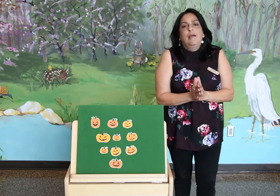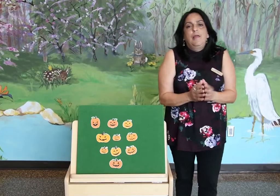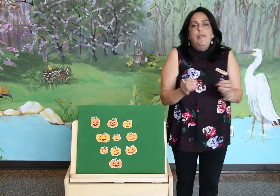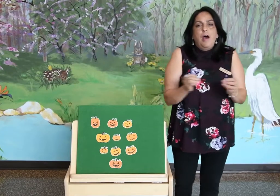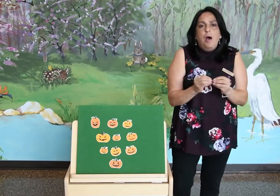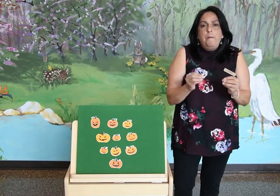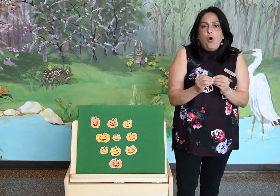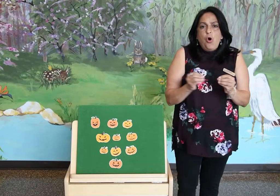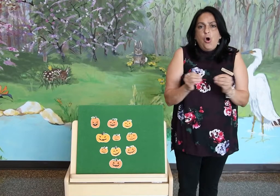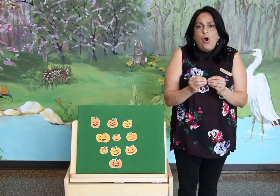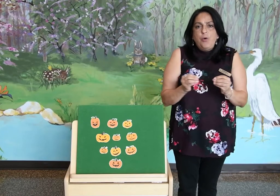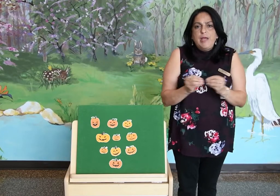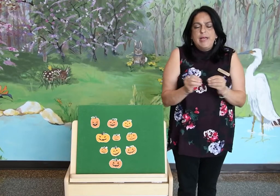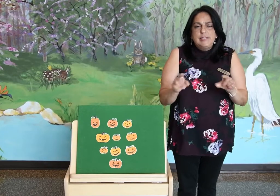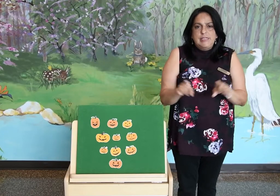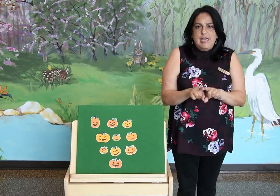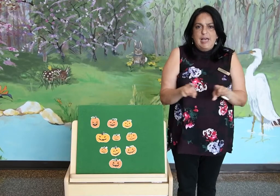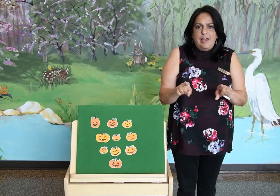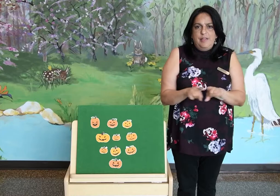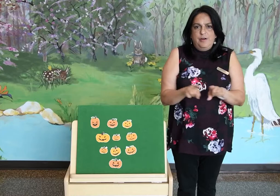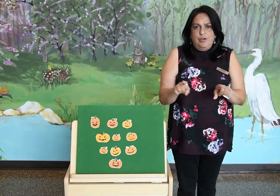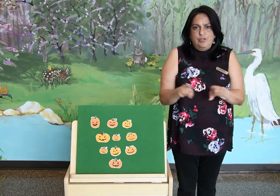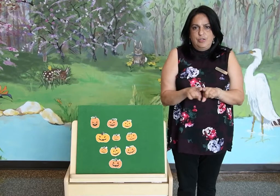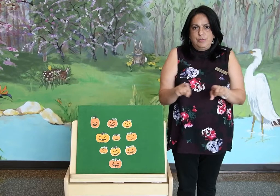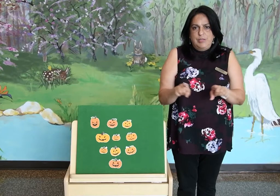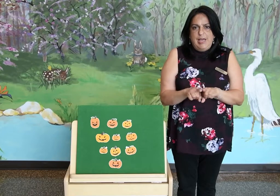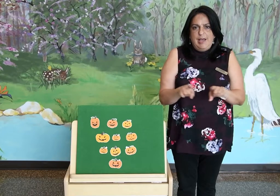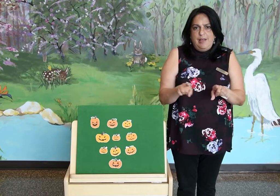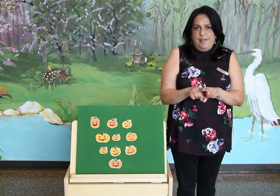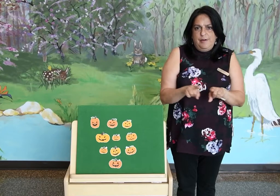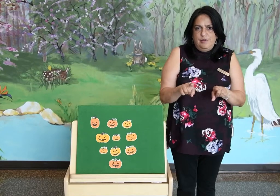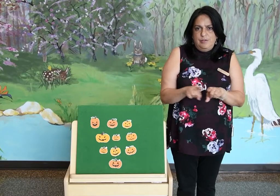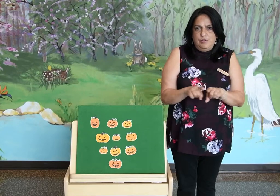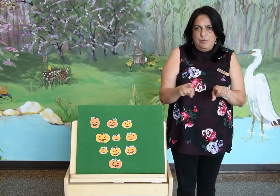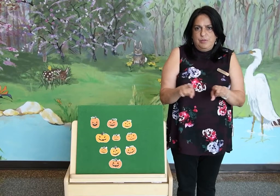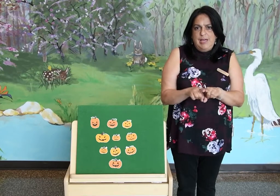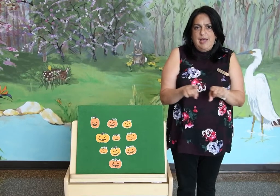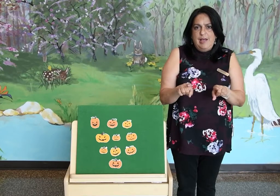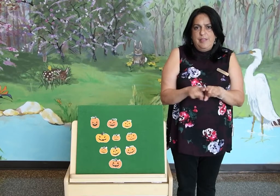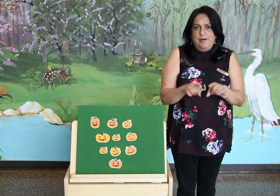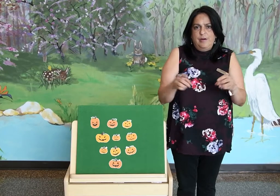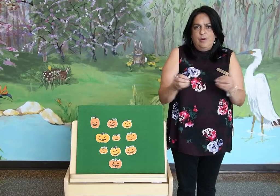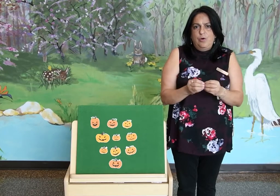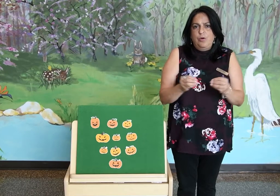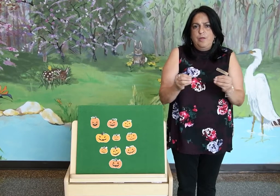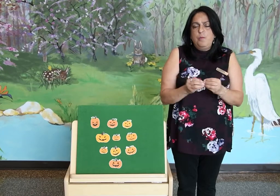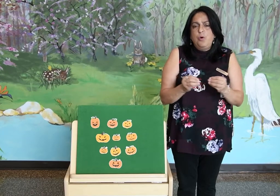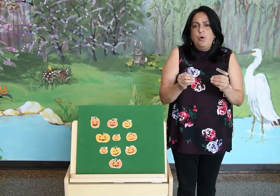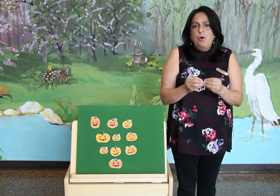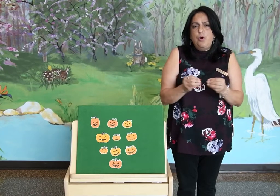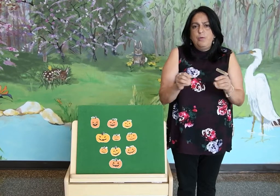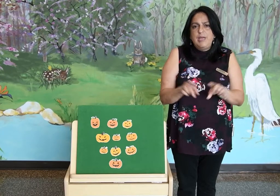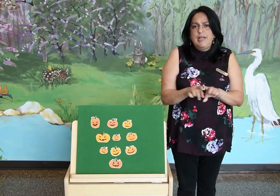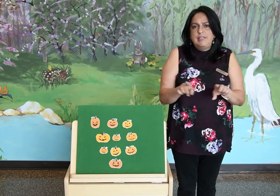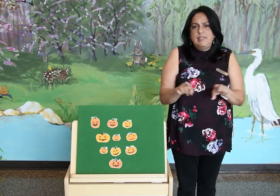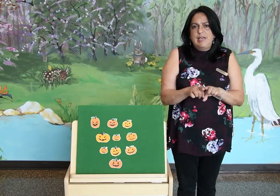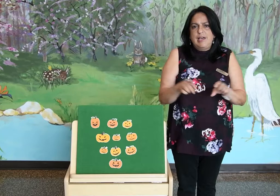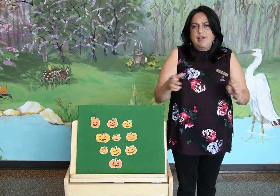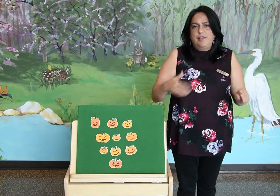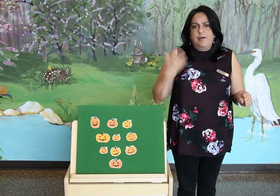The more we get together, together, together, oh, the more we get together,